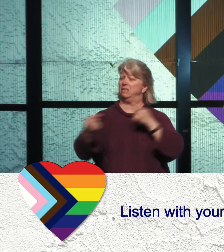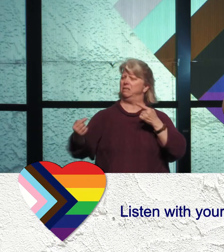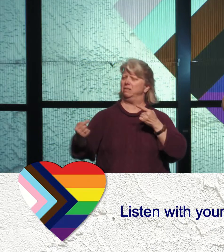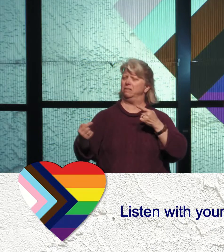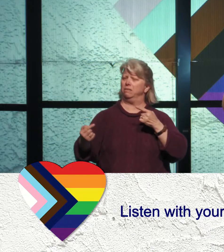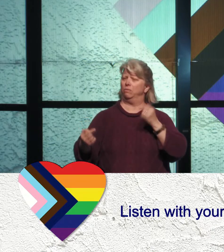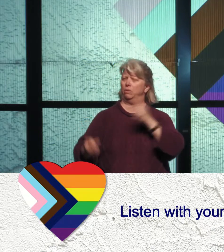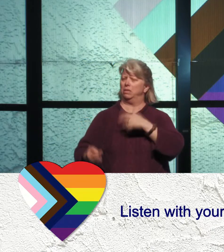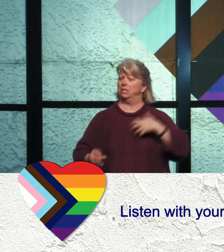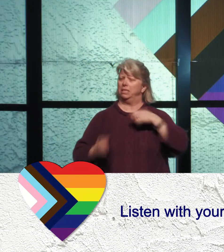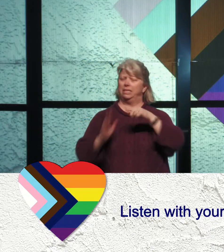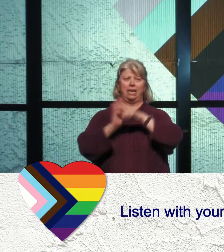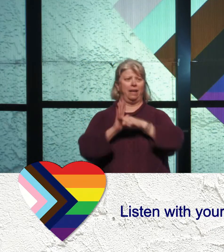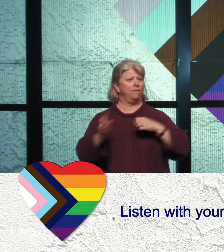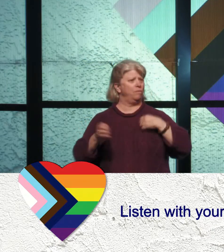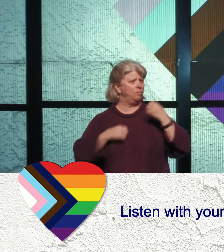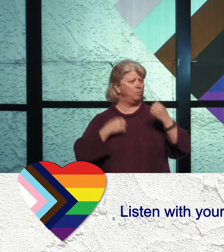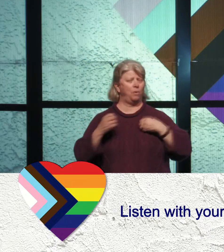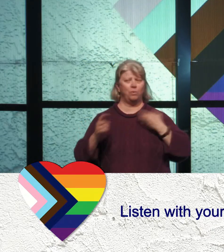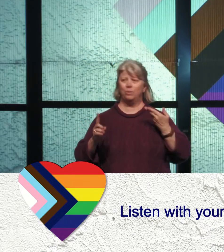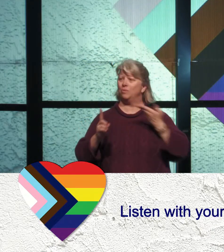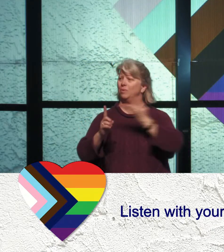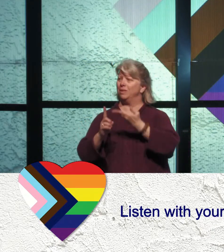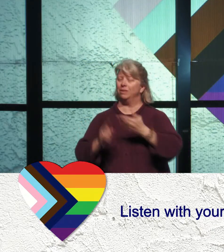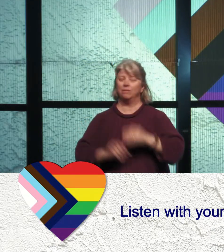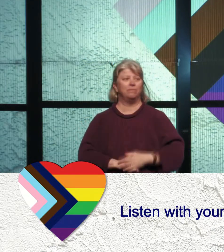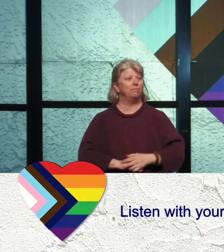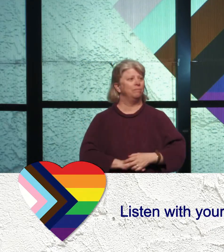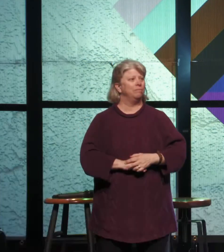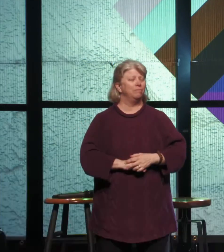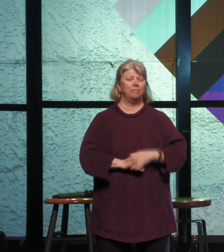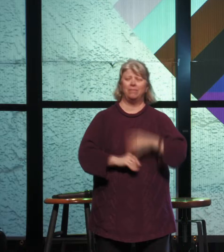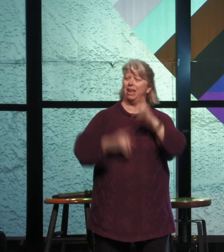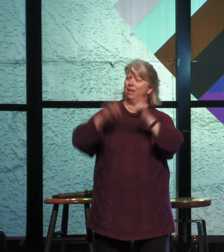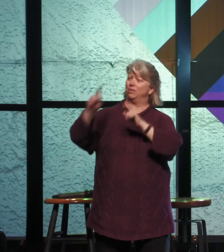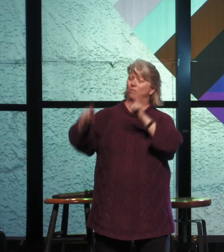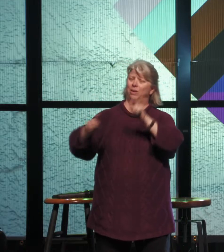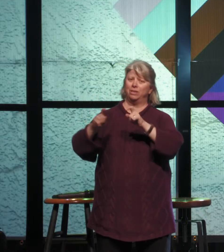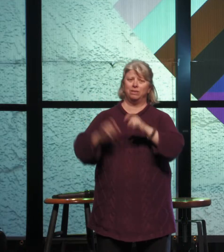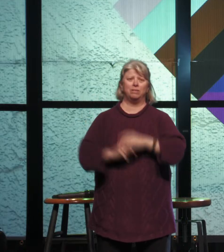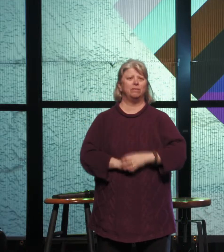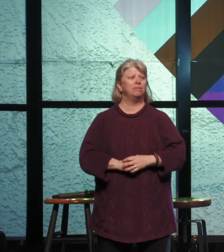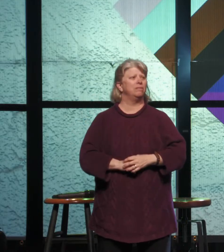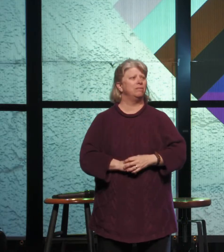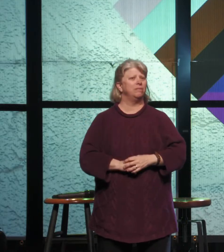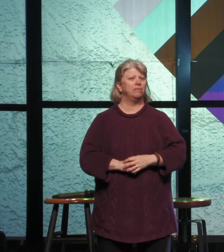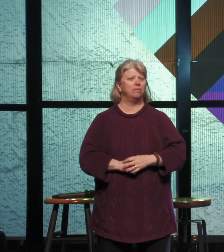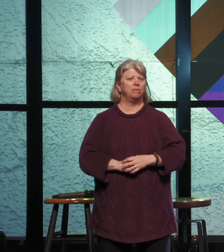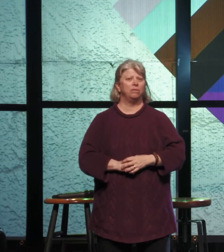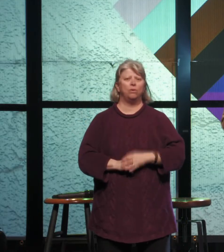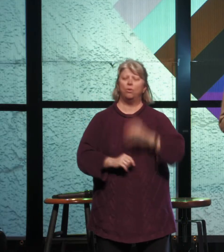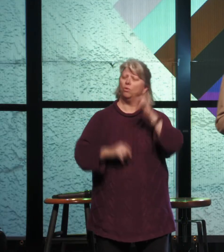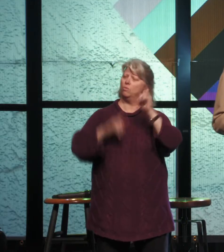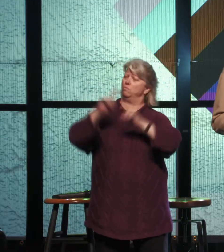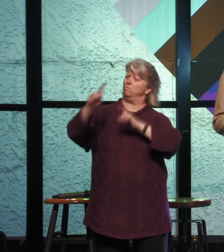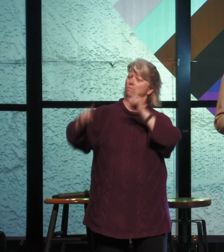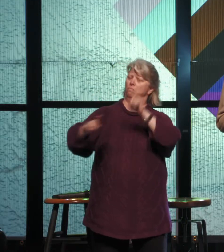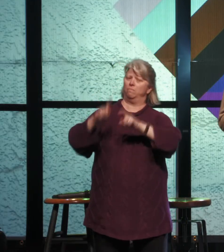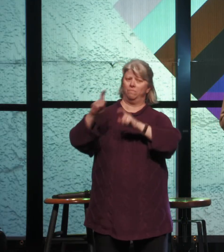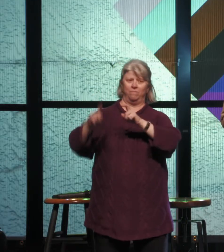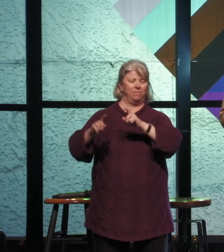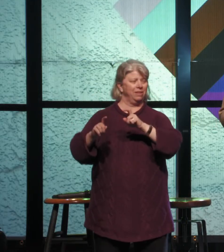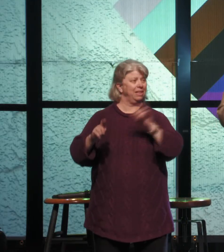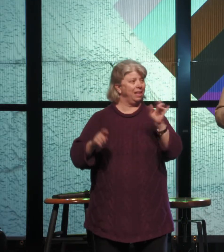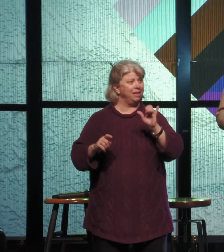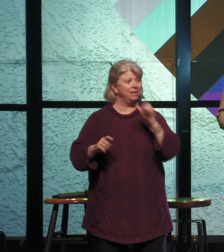call a negative emotion towards them, like ask questions. And in your questions,